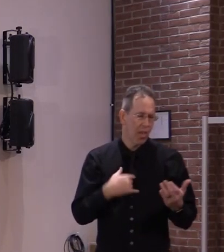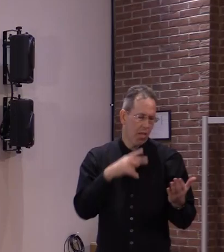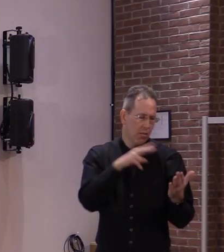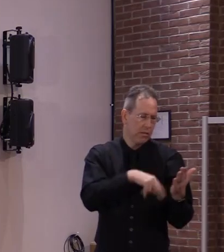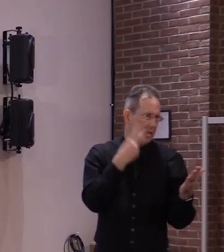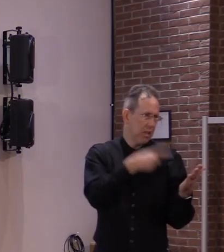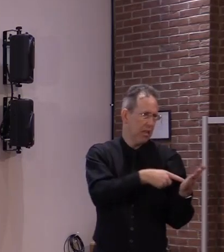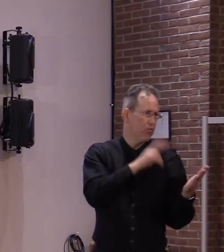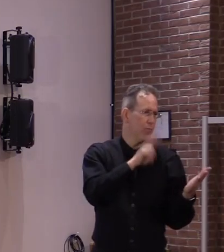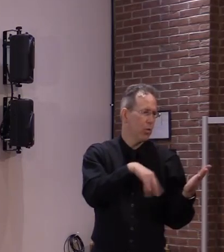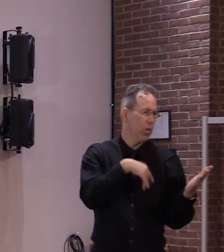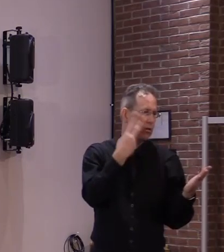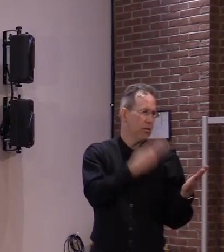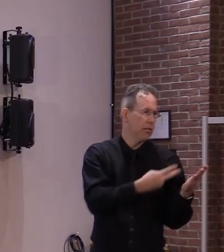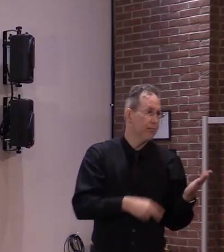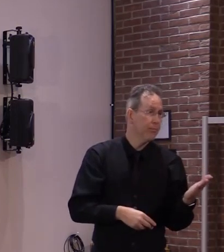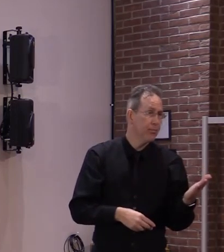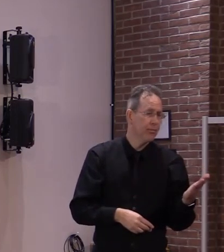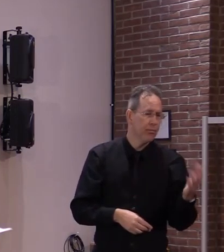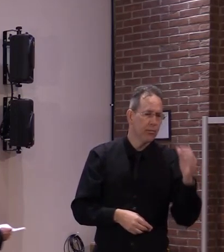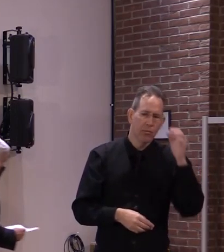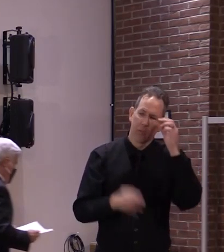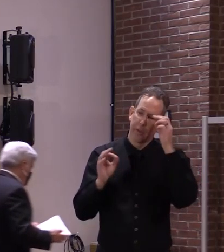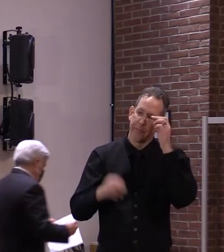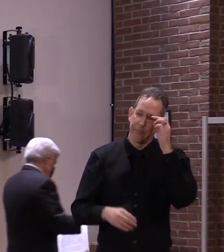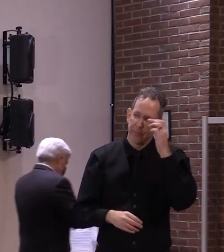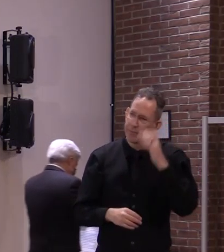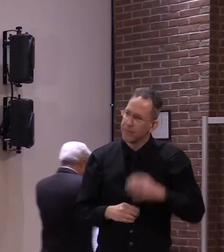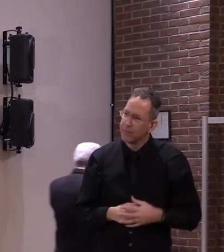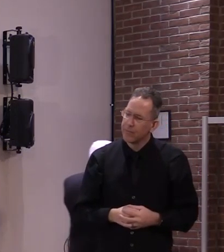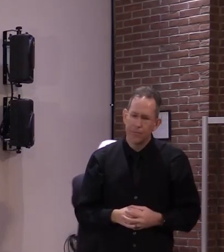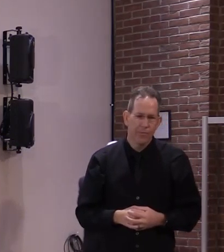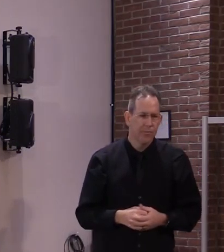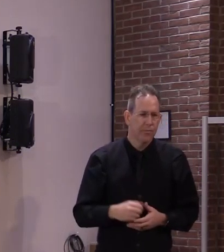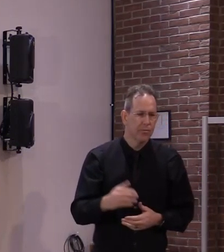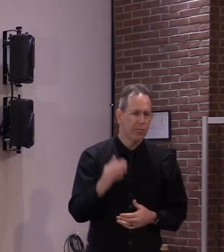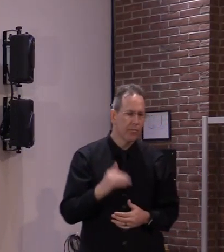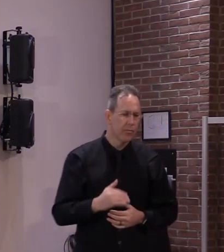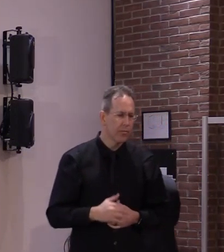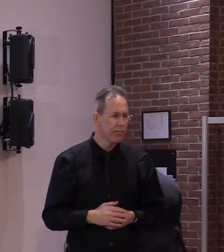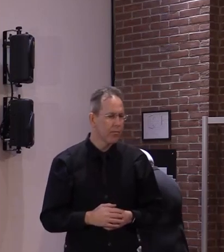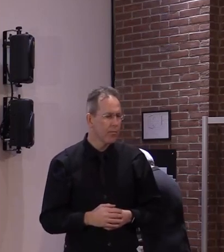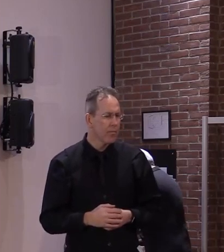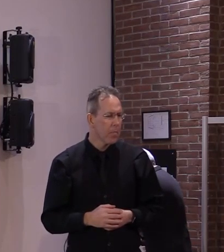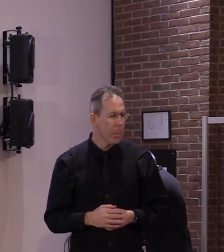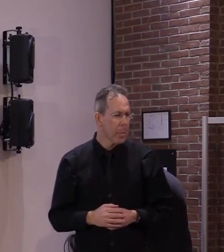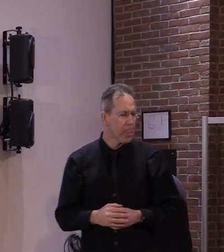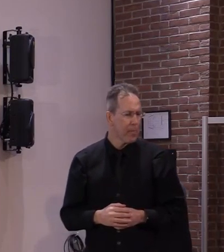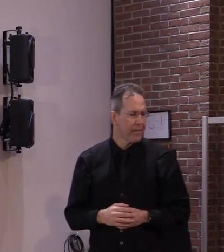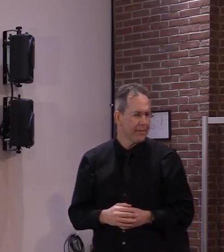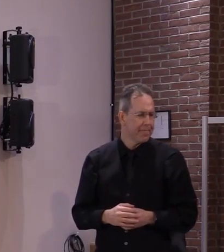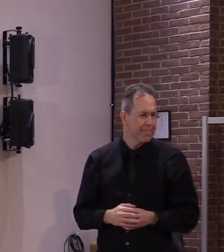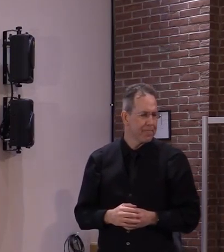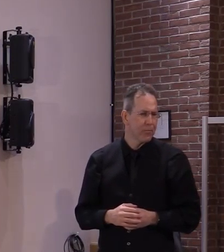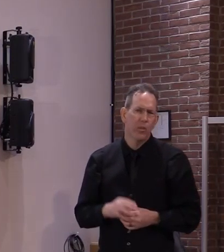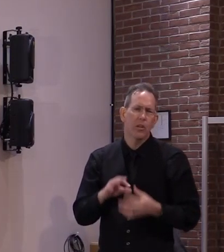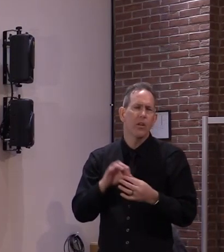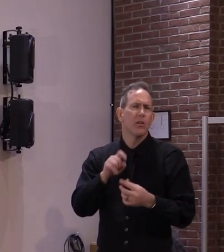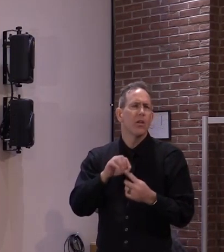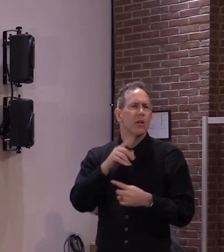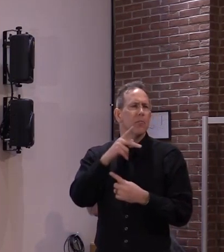I had a couple of questions about the PPP and the EIDL rollout. Perhaps Secretary Carilli can let us know how